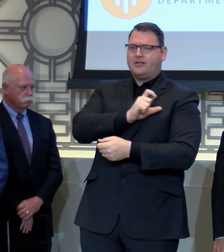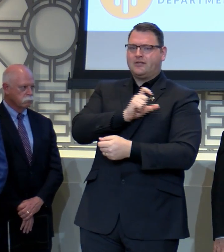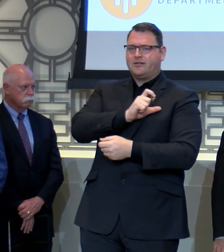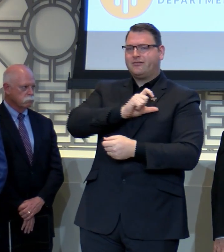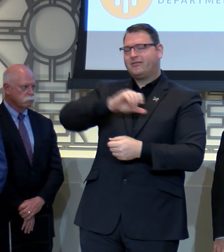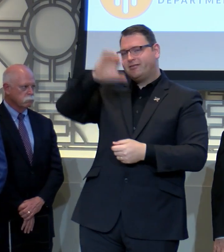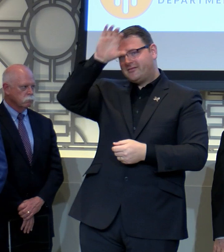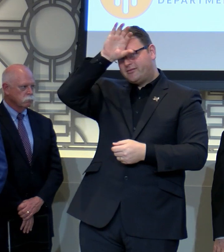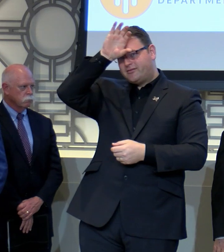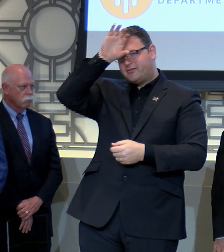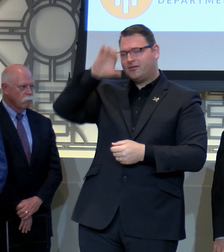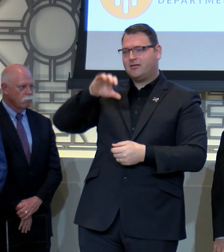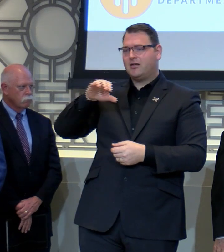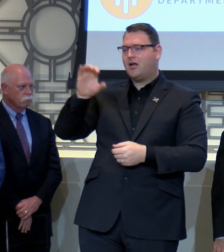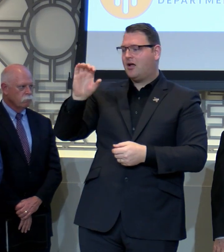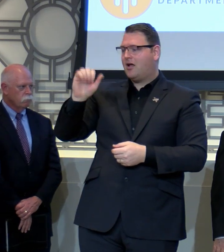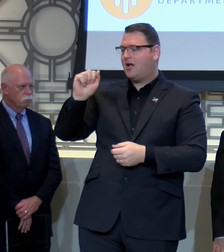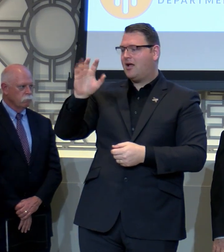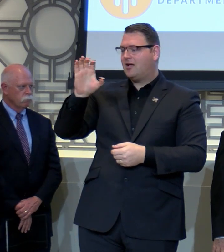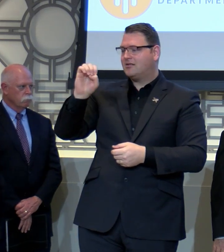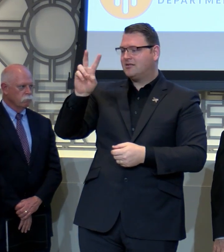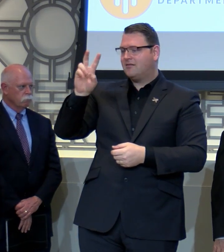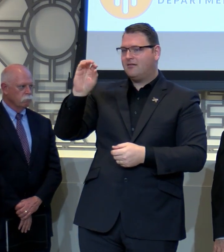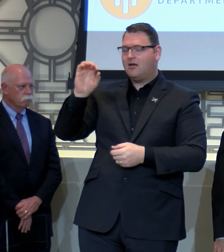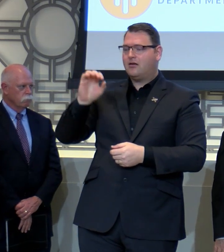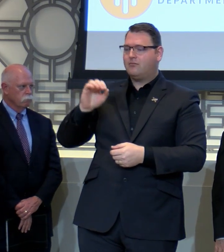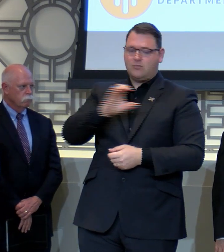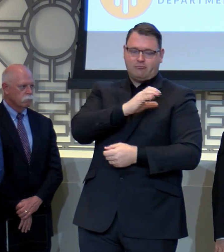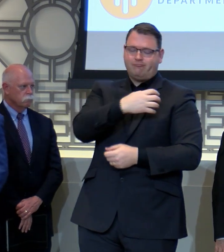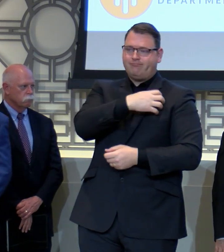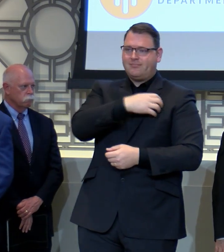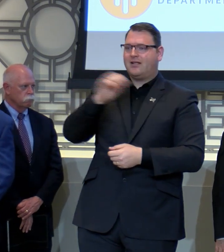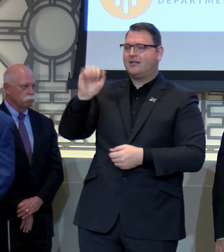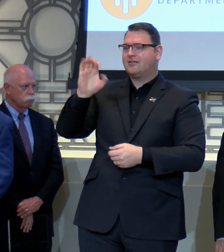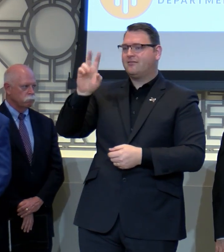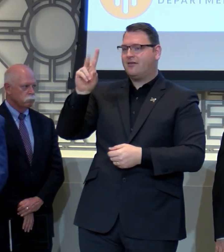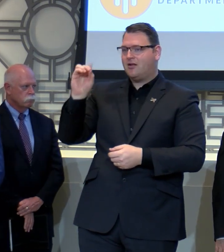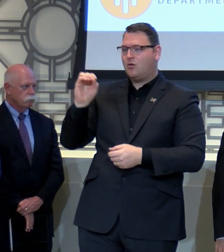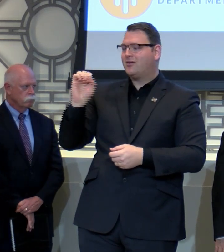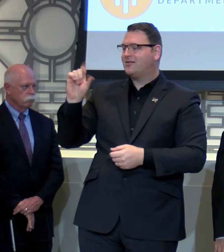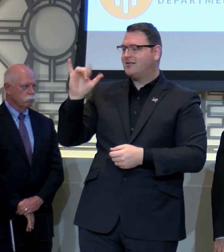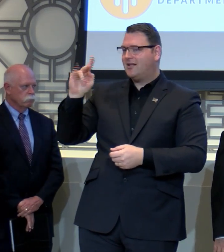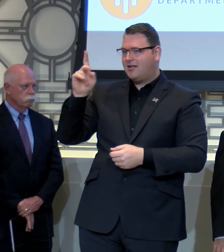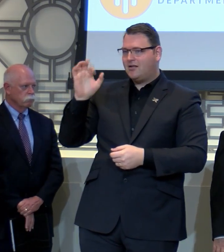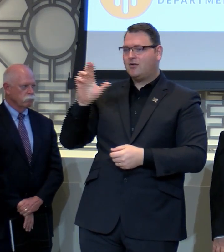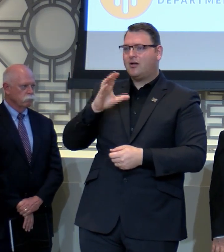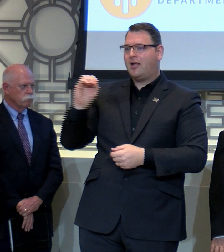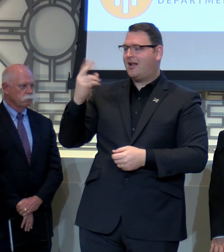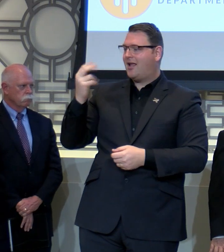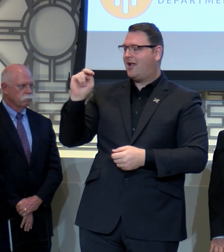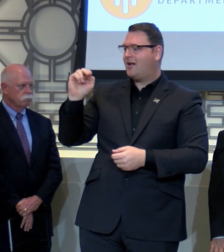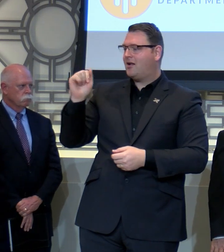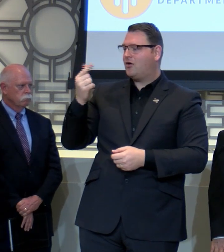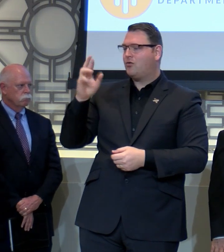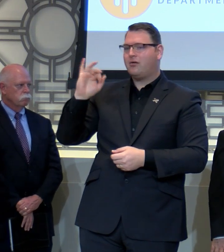Chief Finner, Chief Slinkard, and Police Officer Jack Hannegriff on this grocery supply chain. This